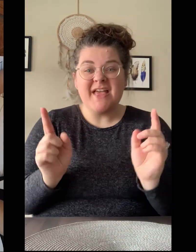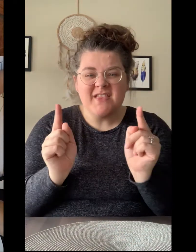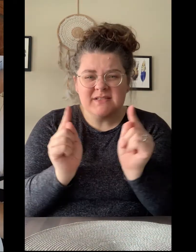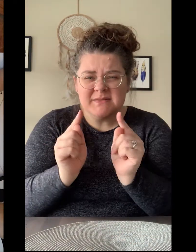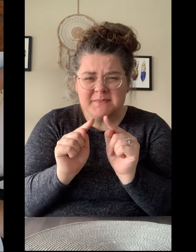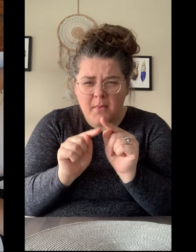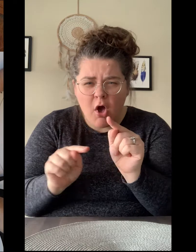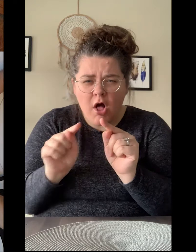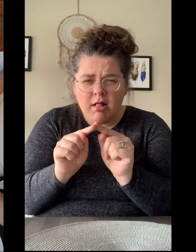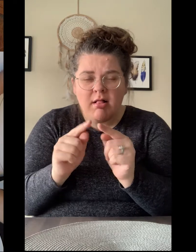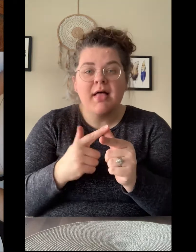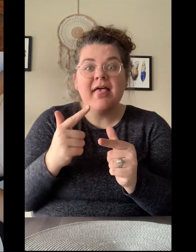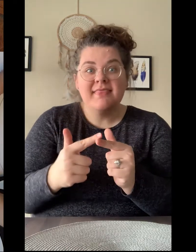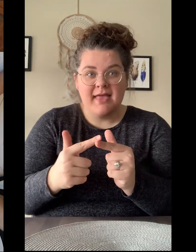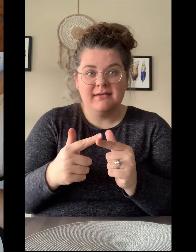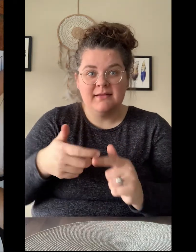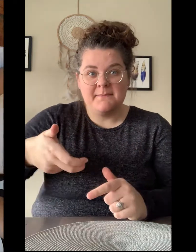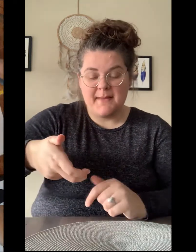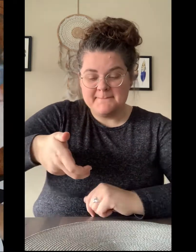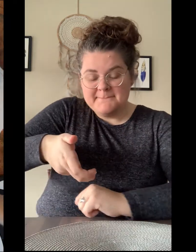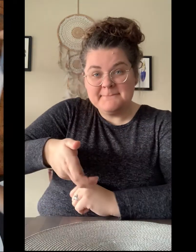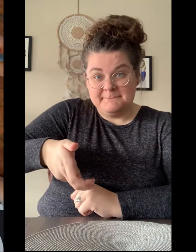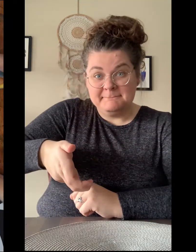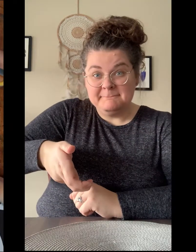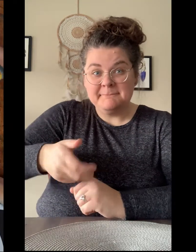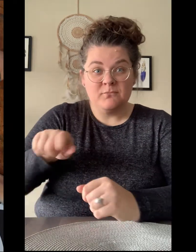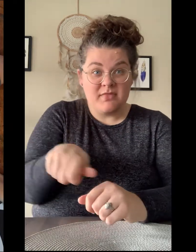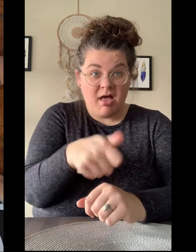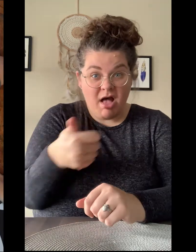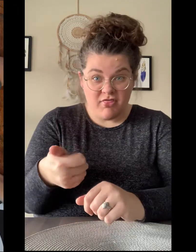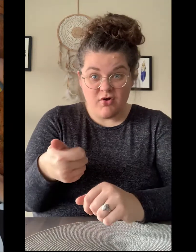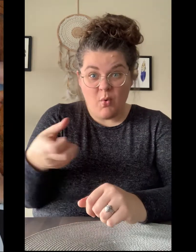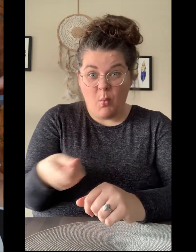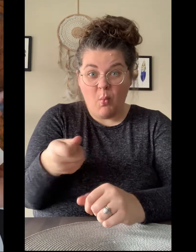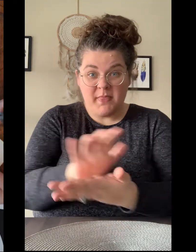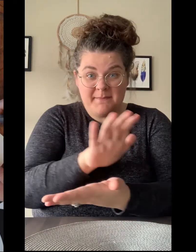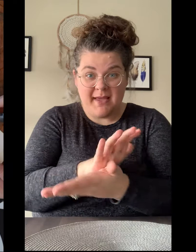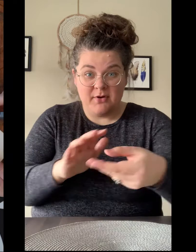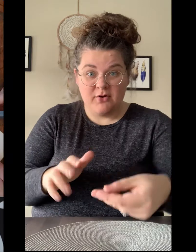fingers you can fit in that bottom part. With your other hand, we hold the paper,